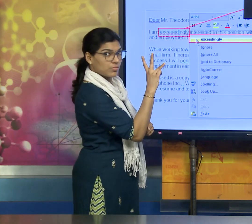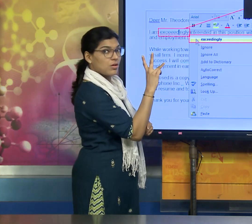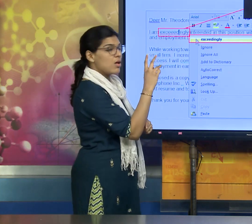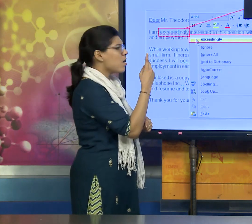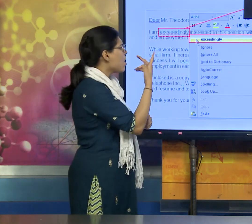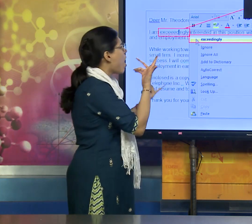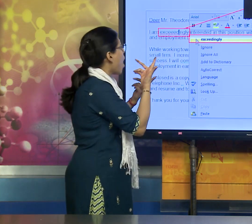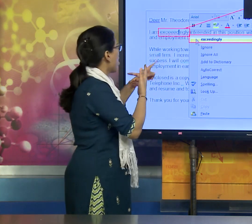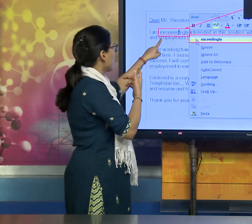it will